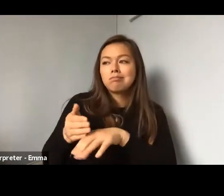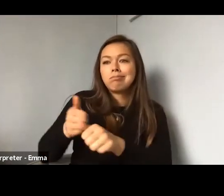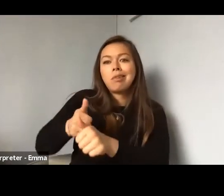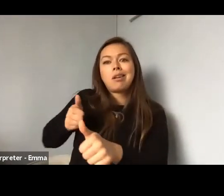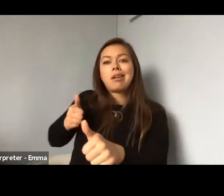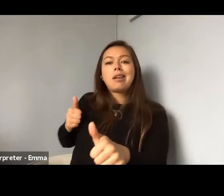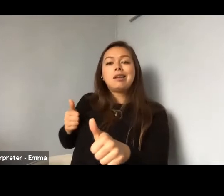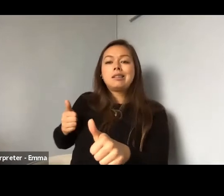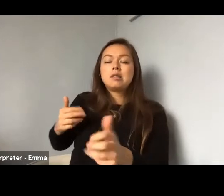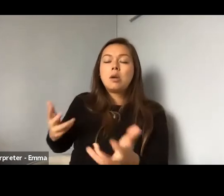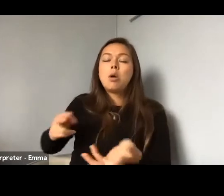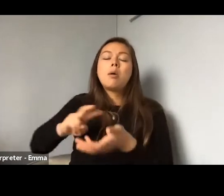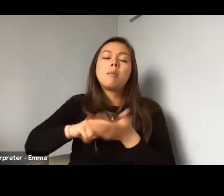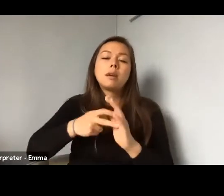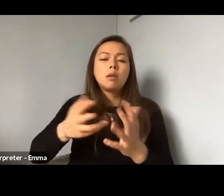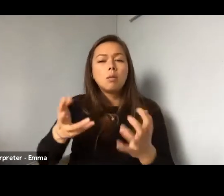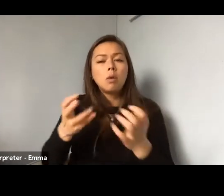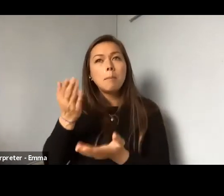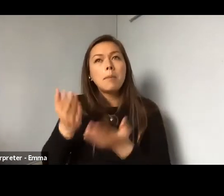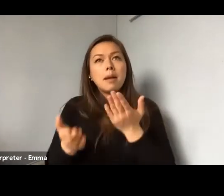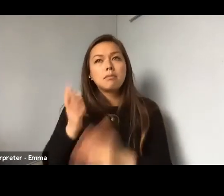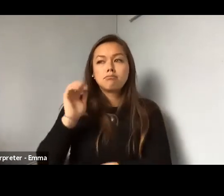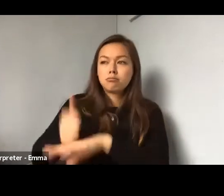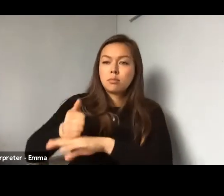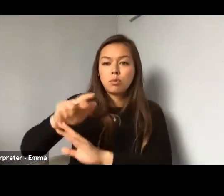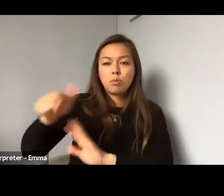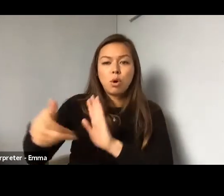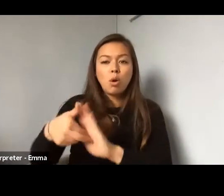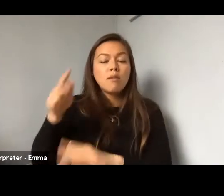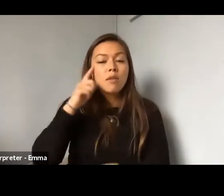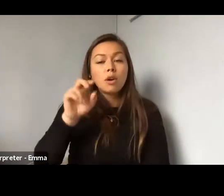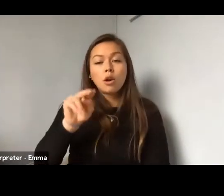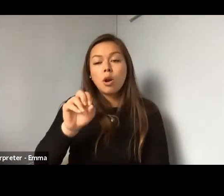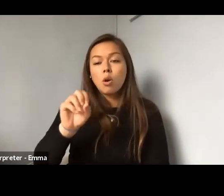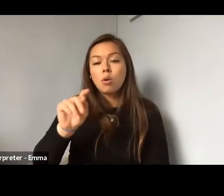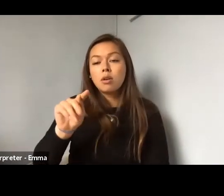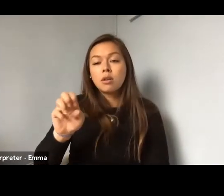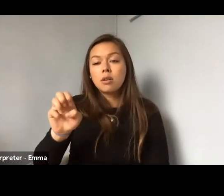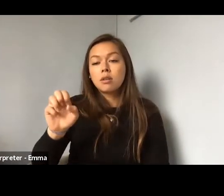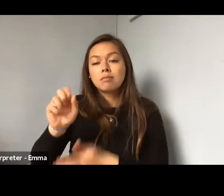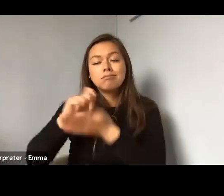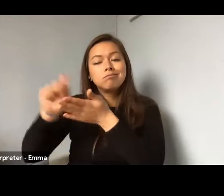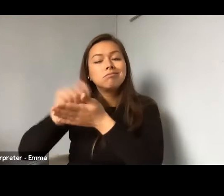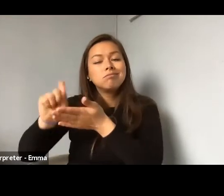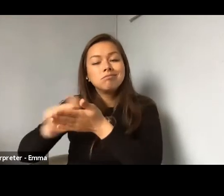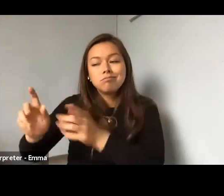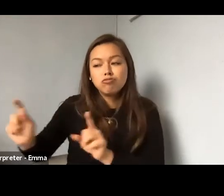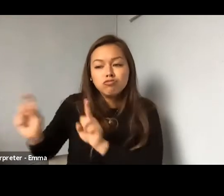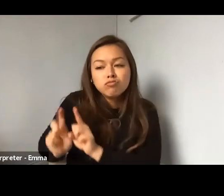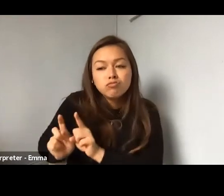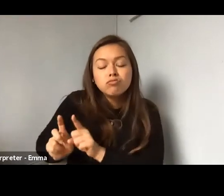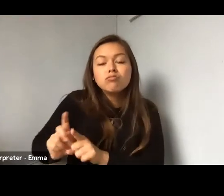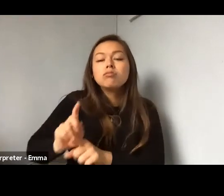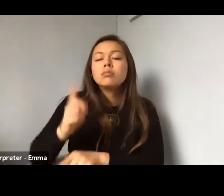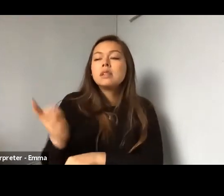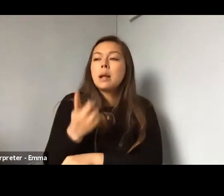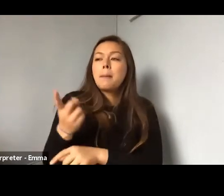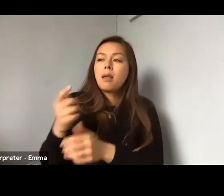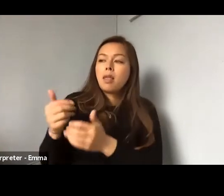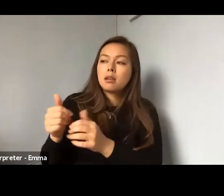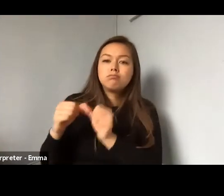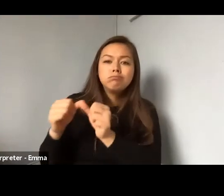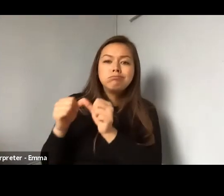or other roles that can kind of move it along without slowing down the process. And then pros, I really want to note that